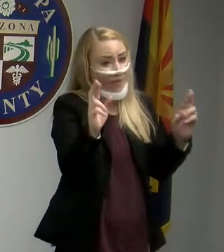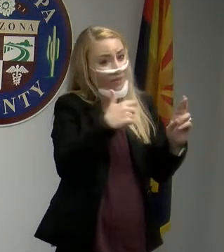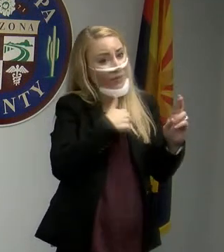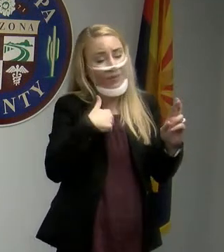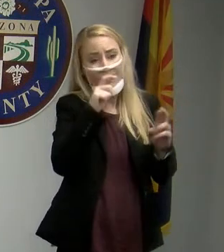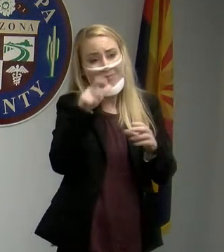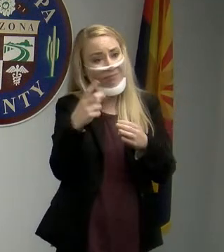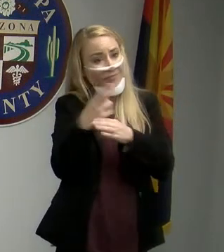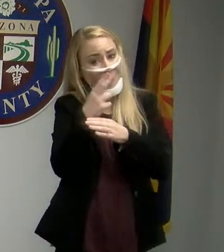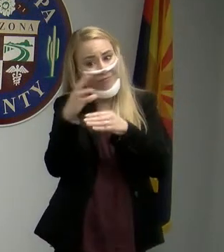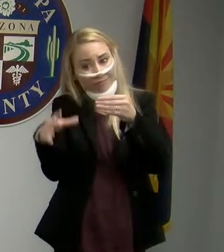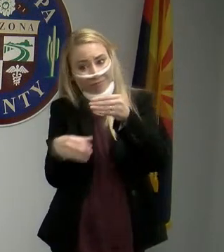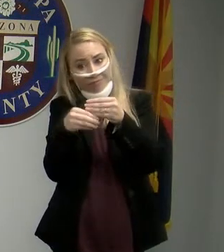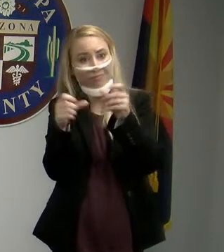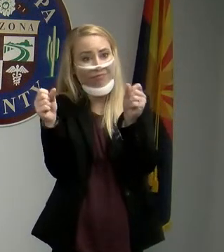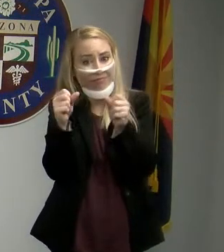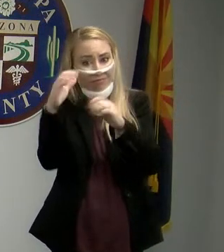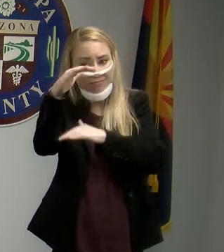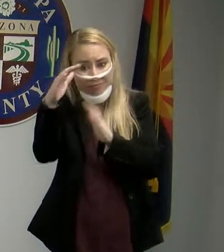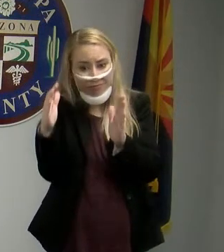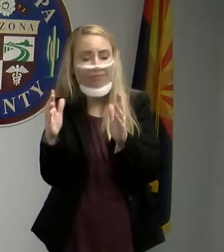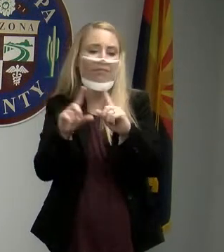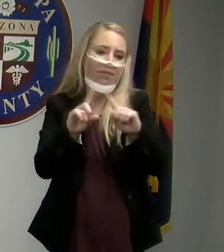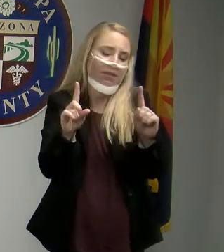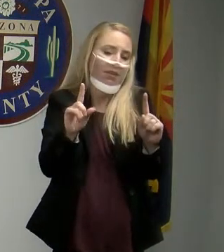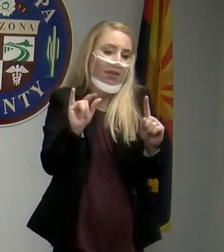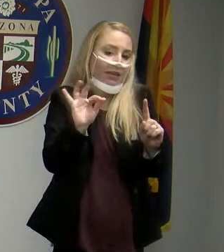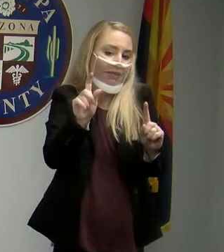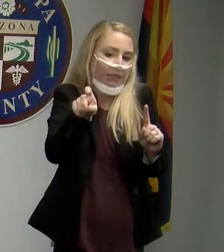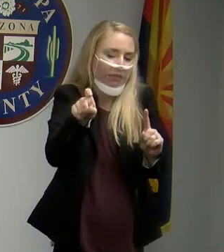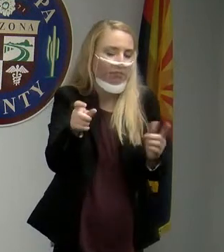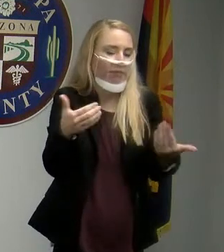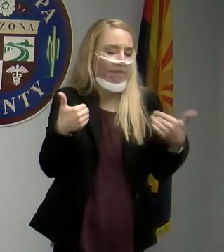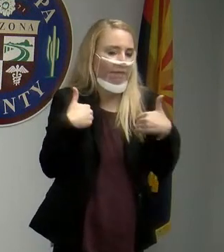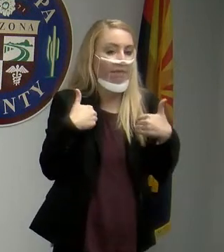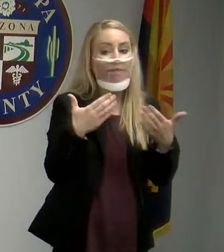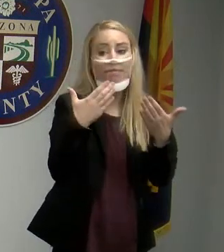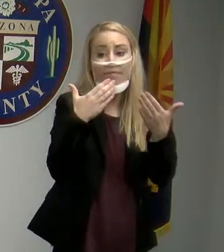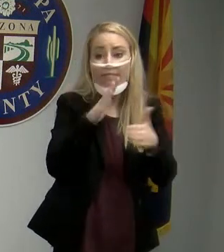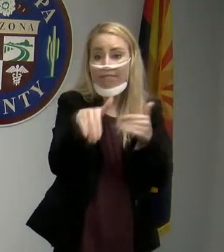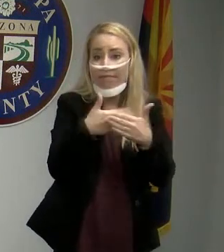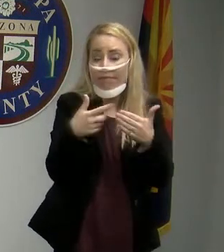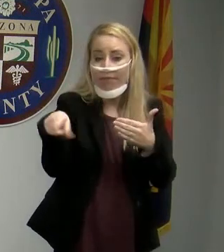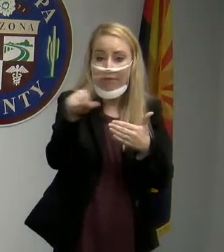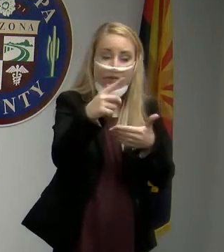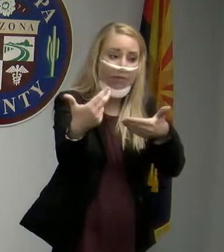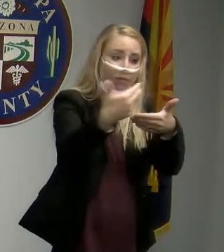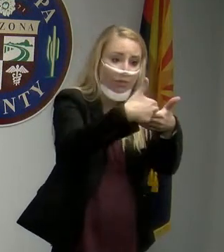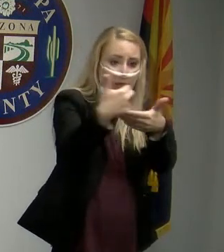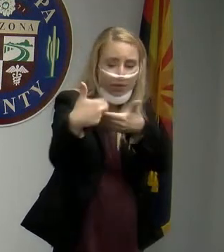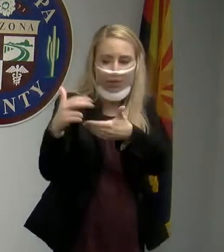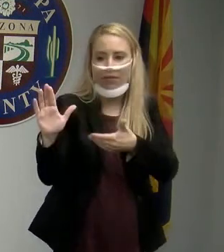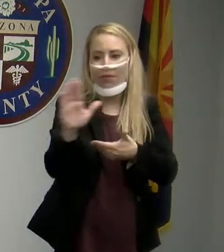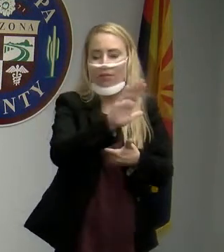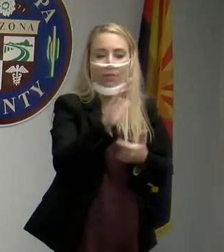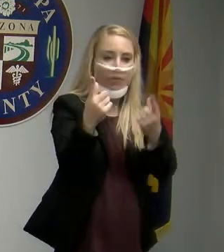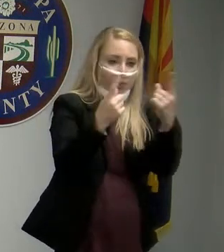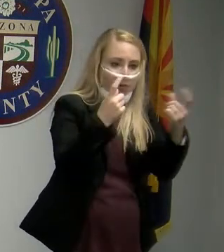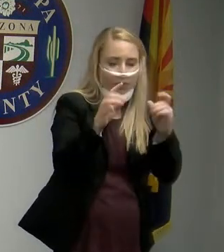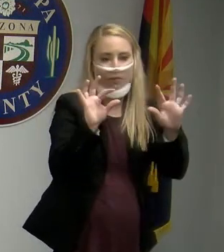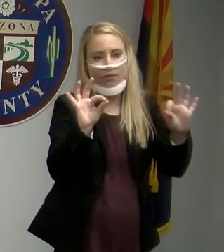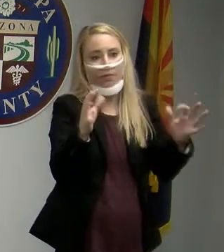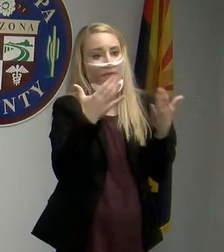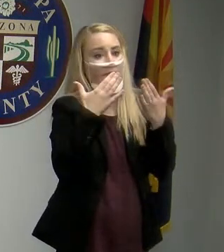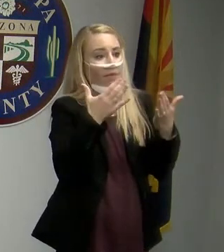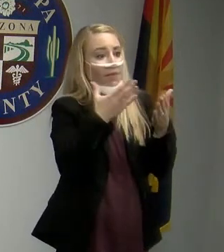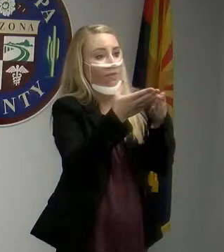expanded capacity, but we're certainly prepared to do so. So we appreciate you being with us today. Thank you for all the reporters on the webinar. Thank you for your good questions, and thank you for those of